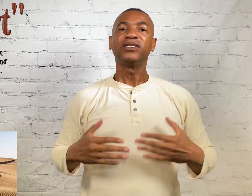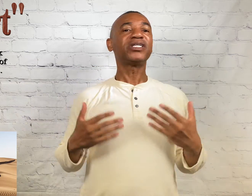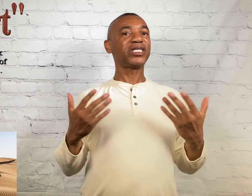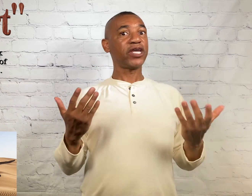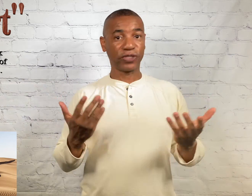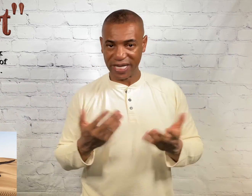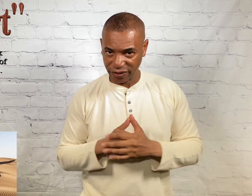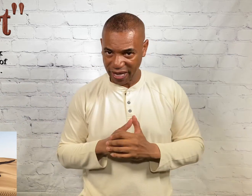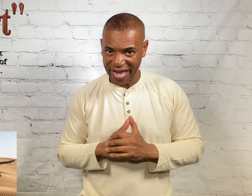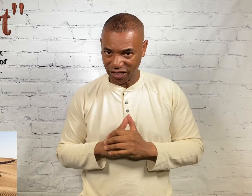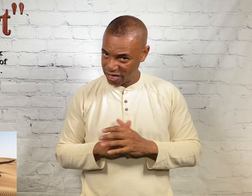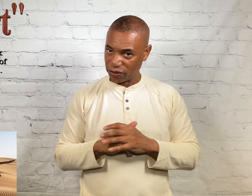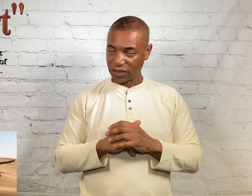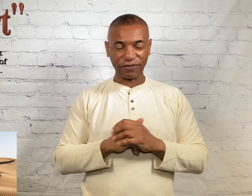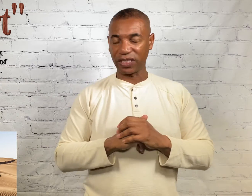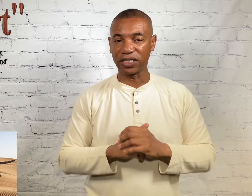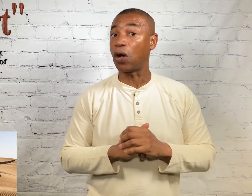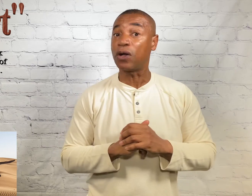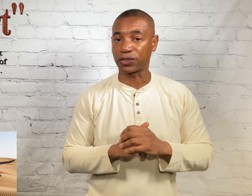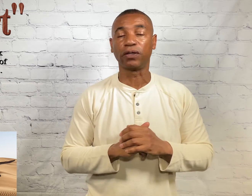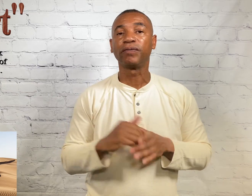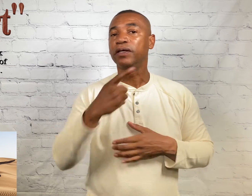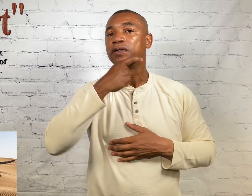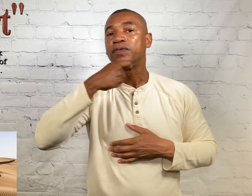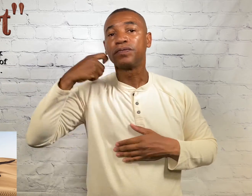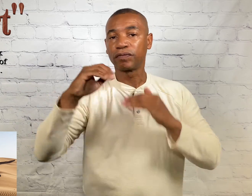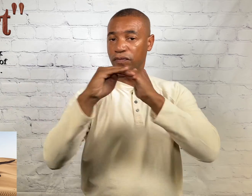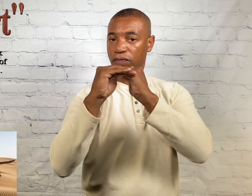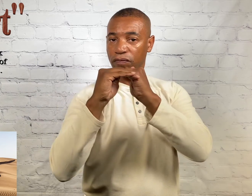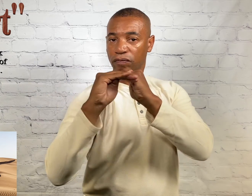Just say your desert has hills. I've seen this also.